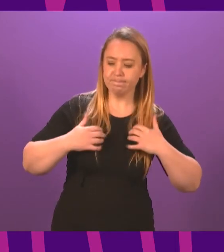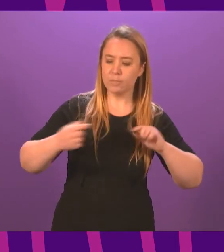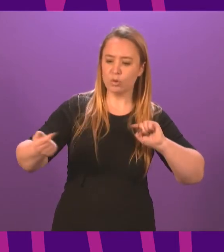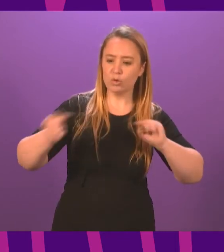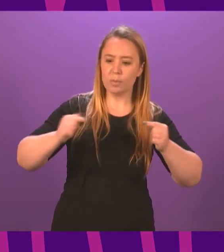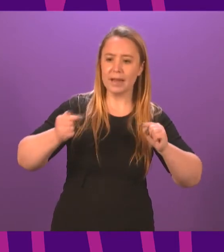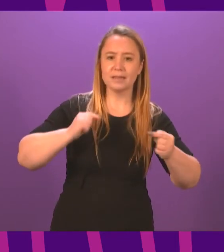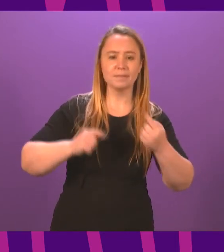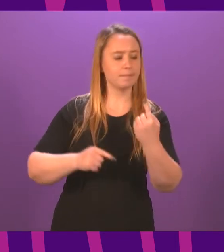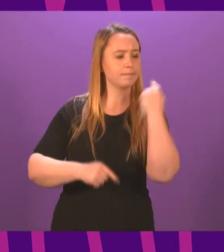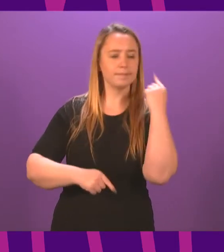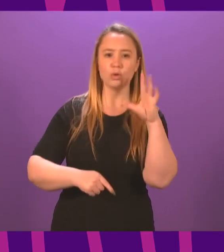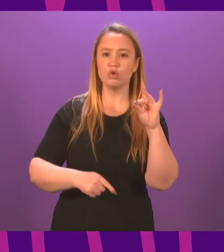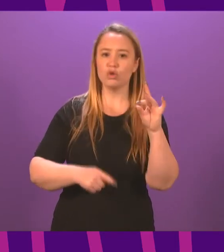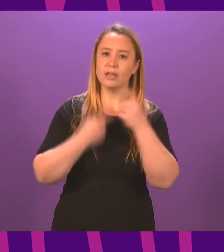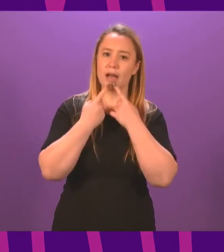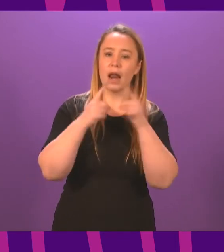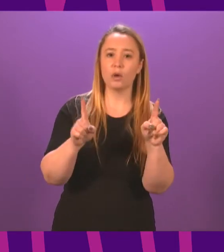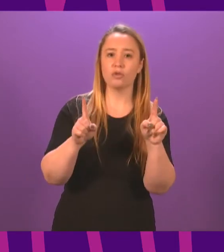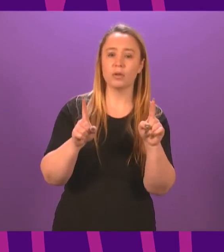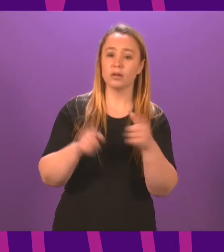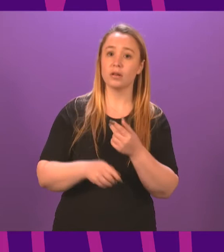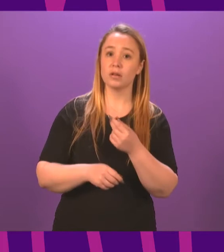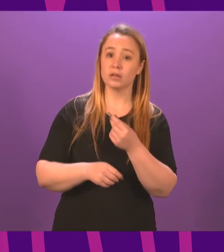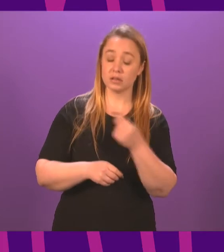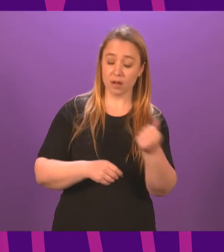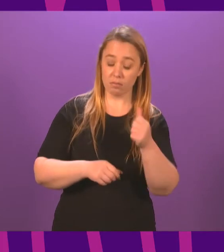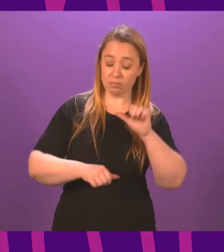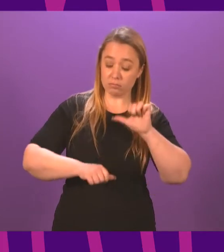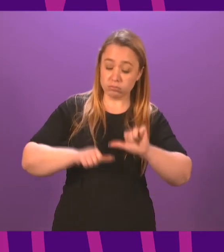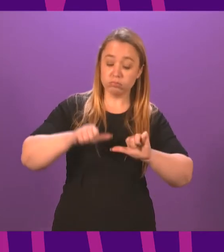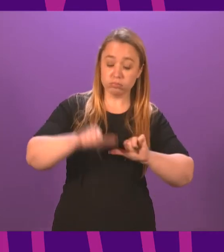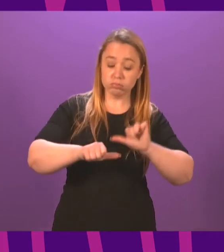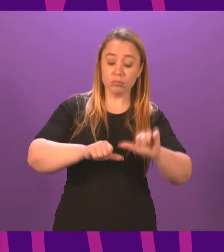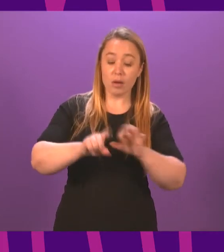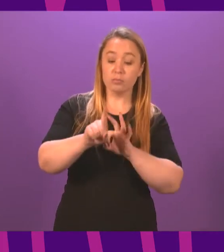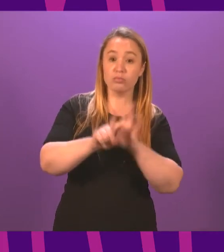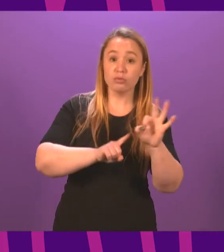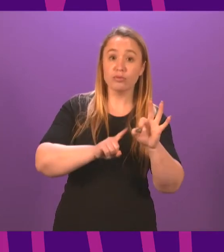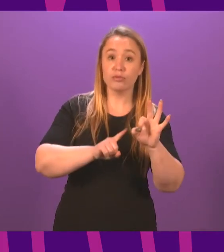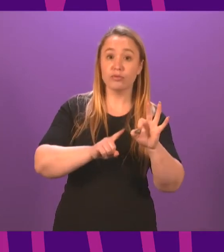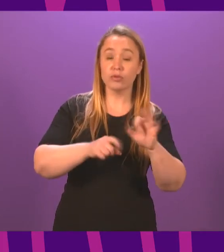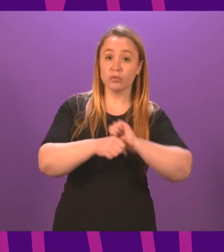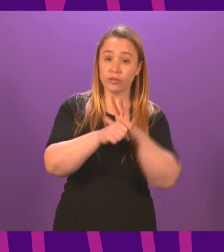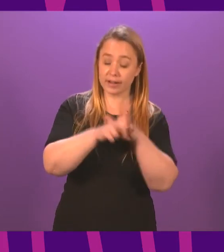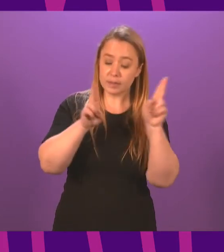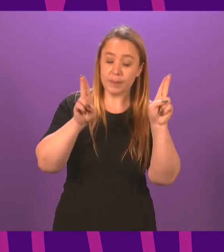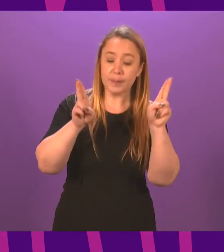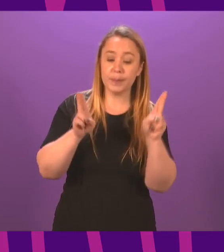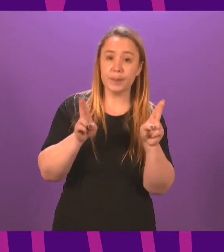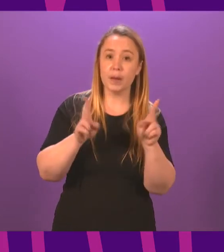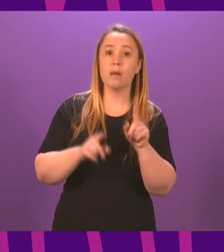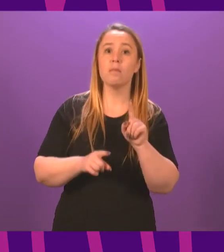I note that while some welcome progress has been made in beating this virus, it's abundantly clear that there is still a long way to